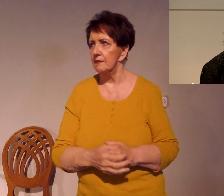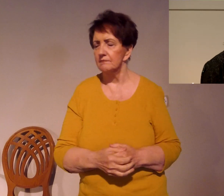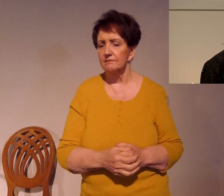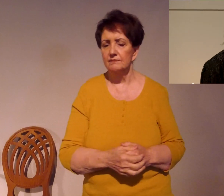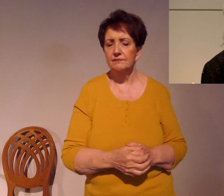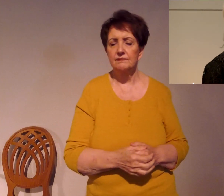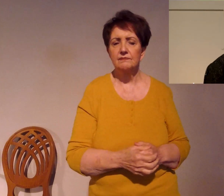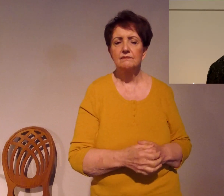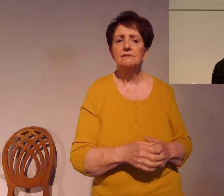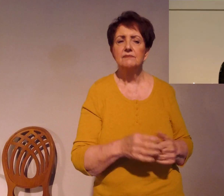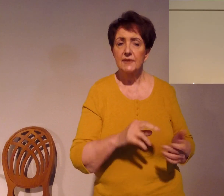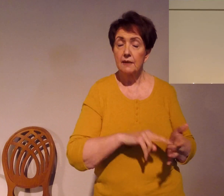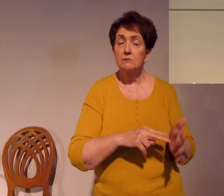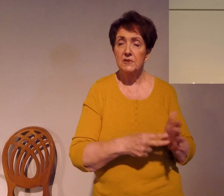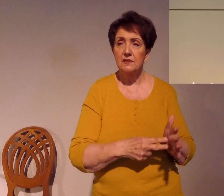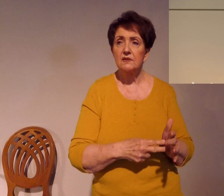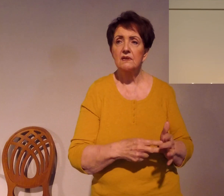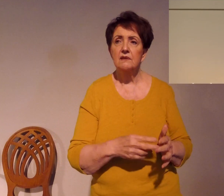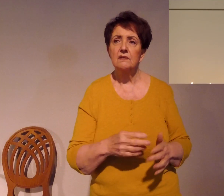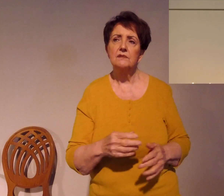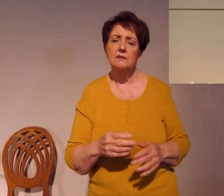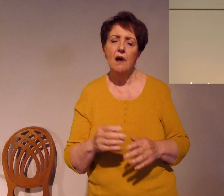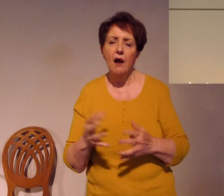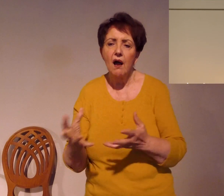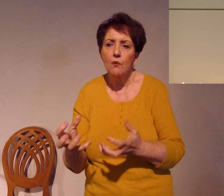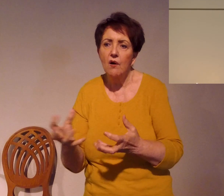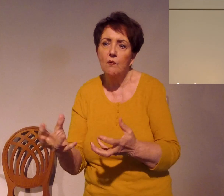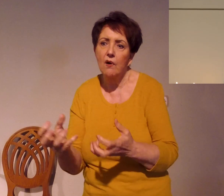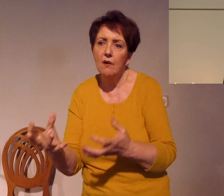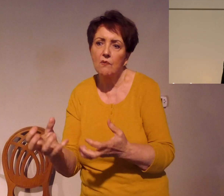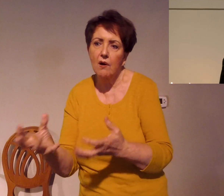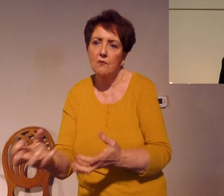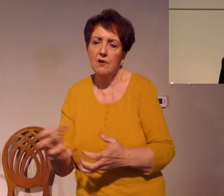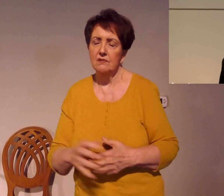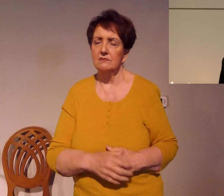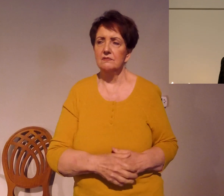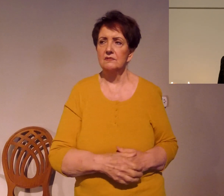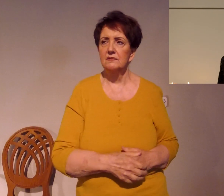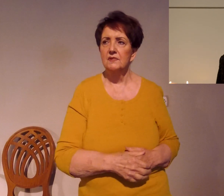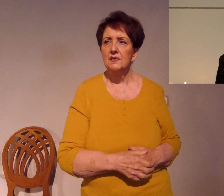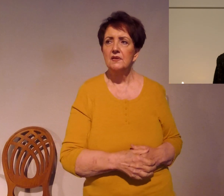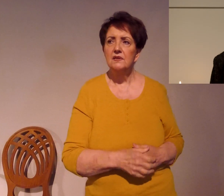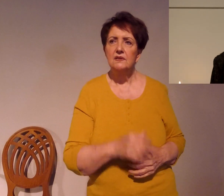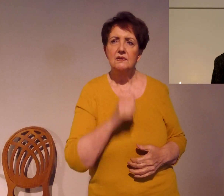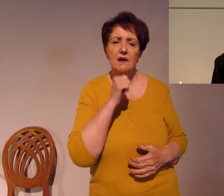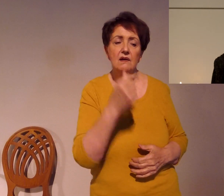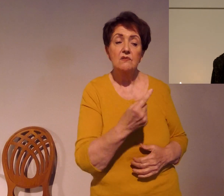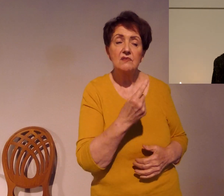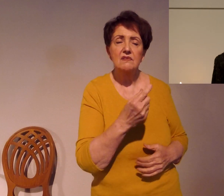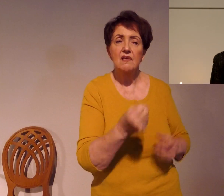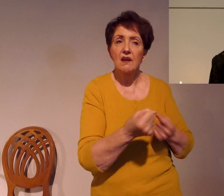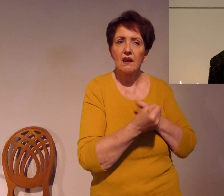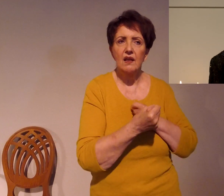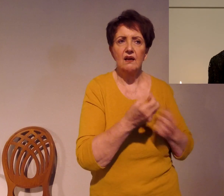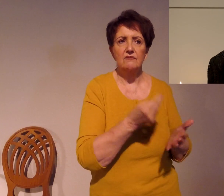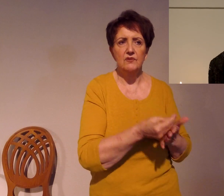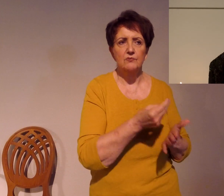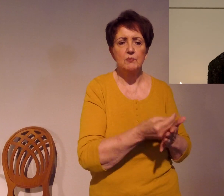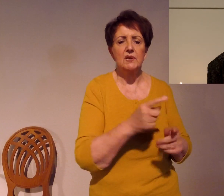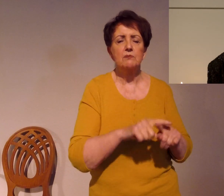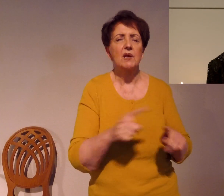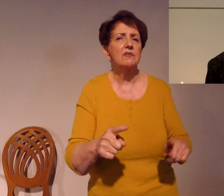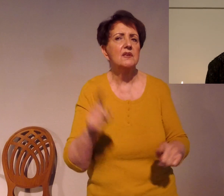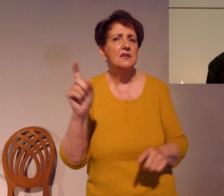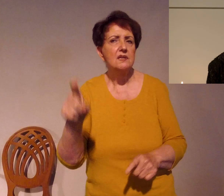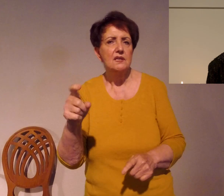covetedness. It is not just the love of money, but it is the need for money